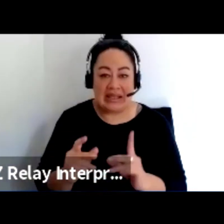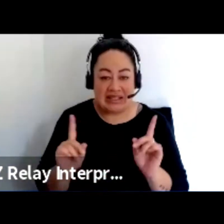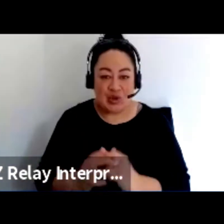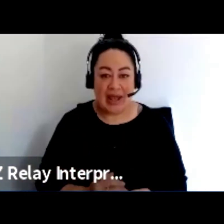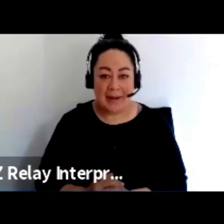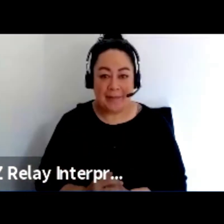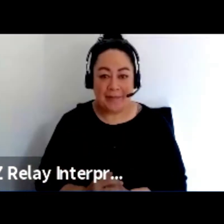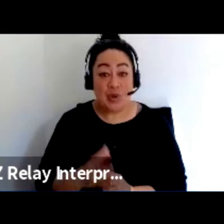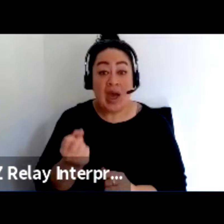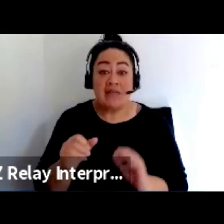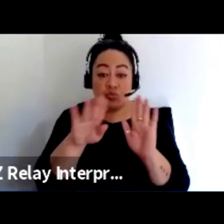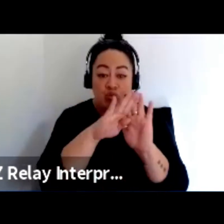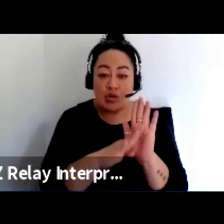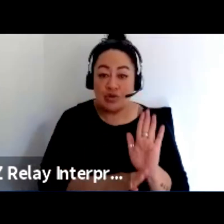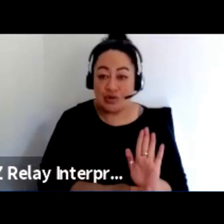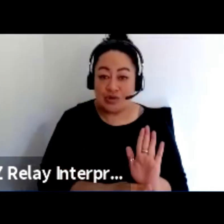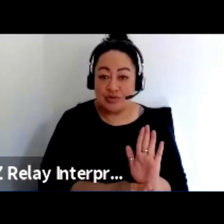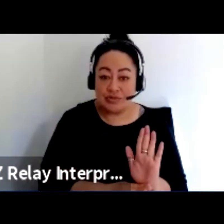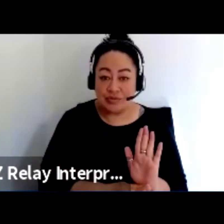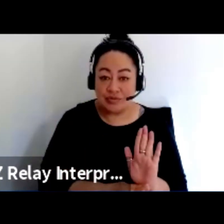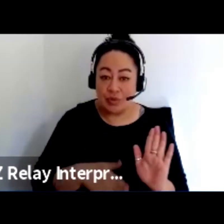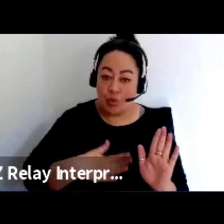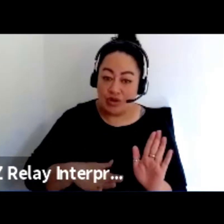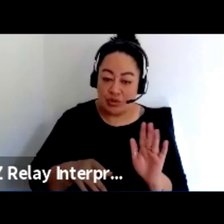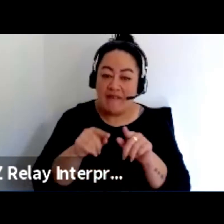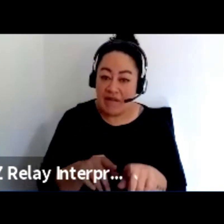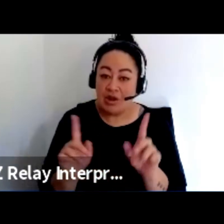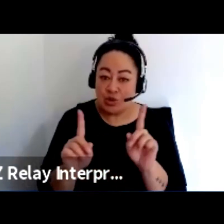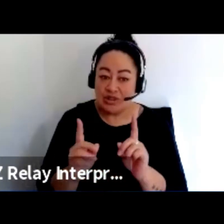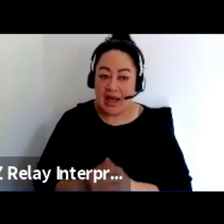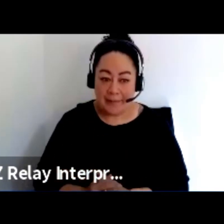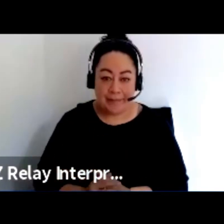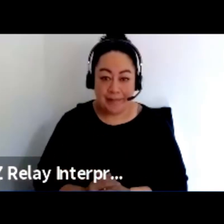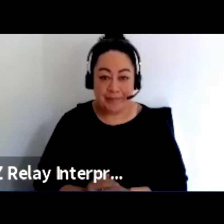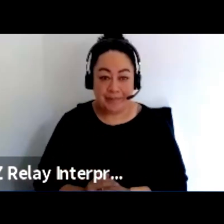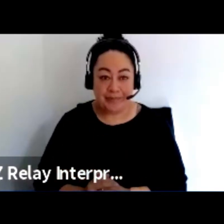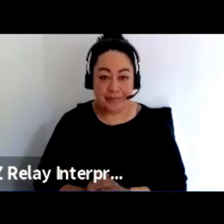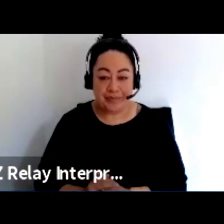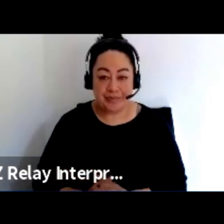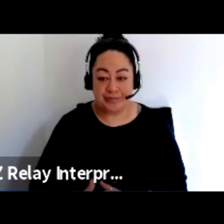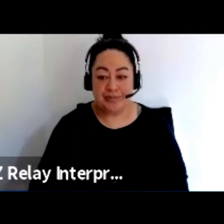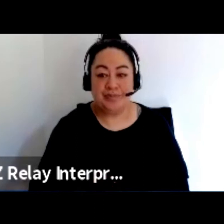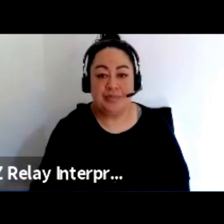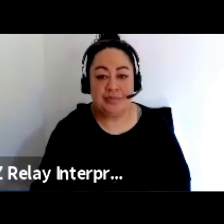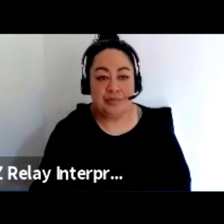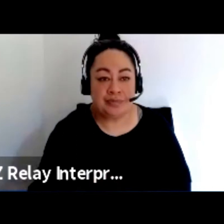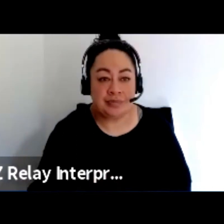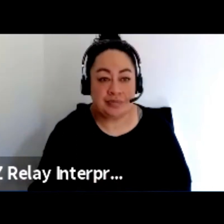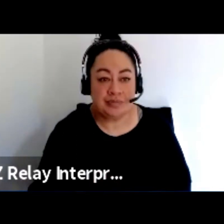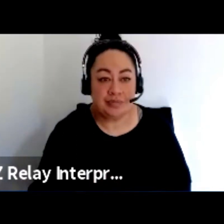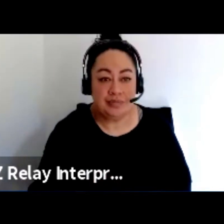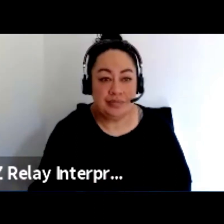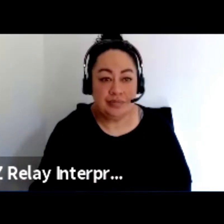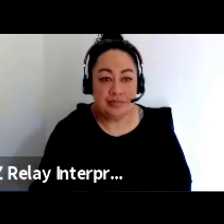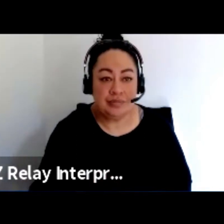follow today, just so we can get through things easily. So I'm going to